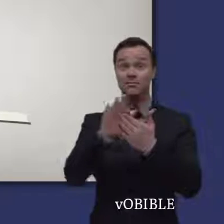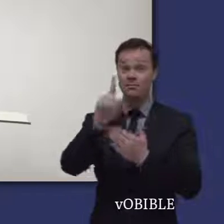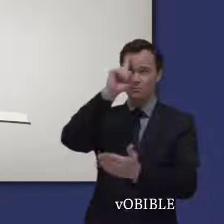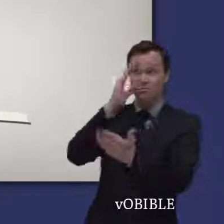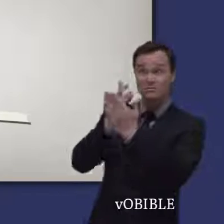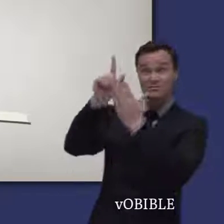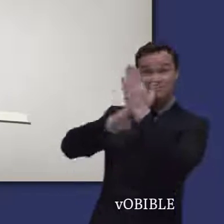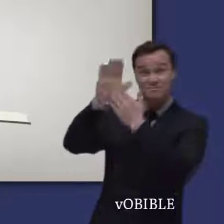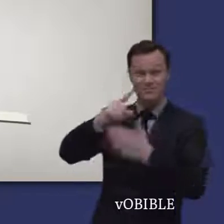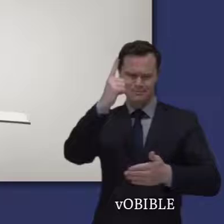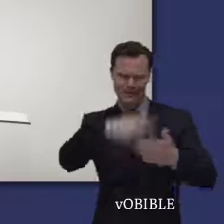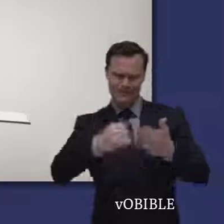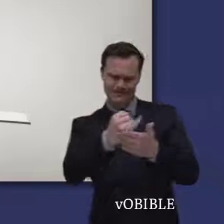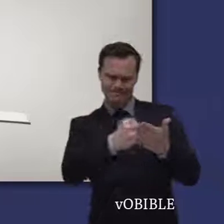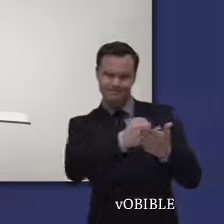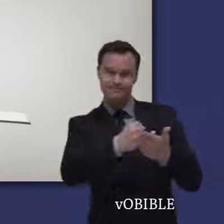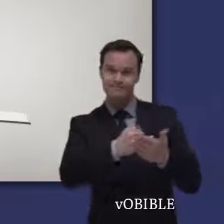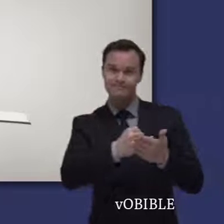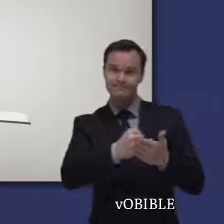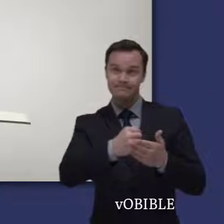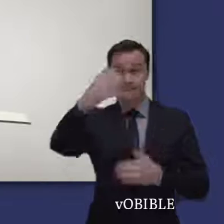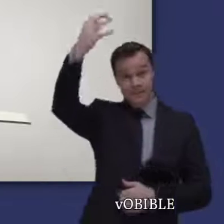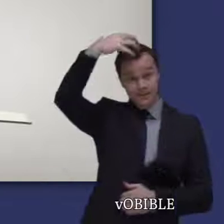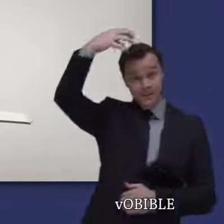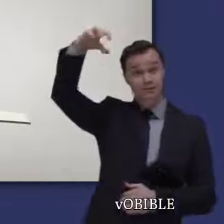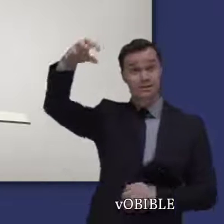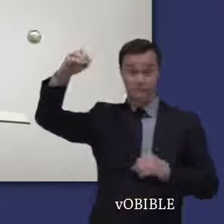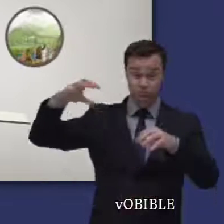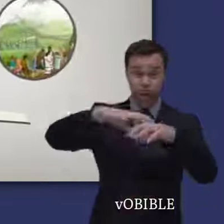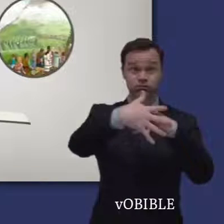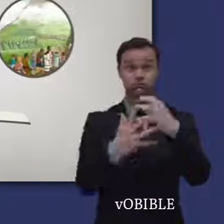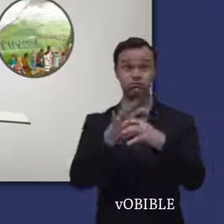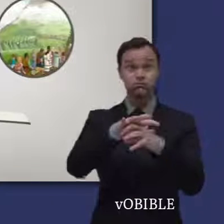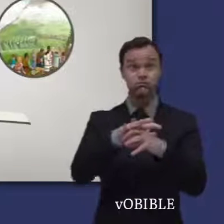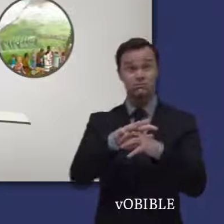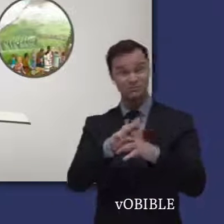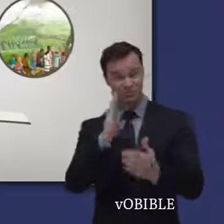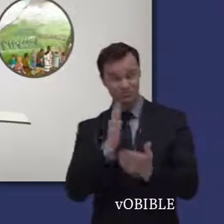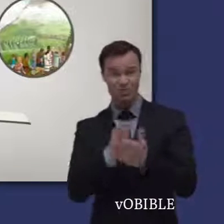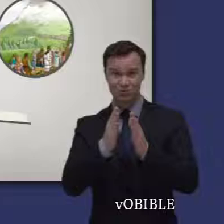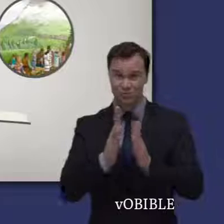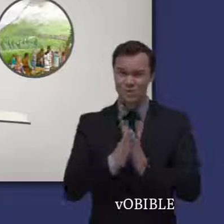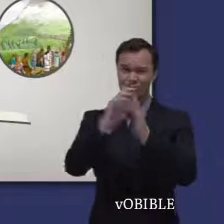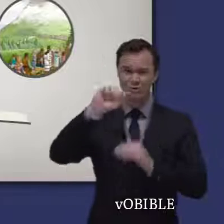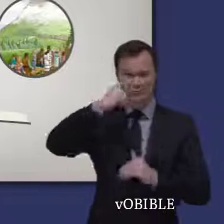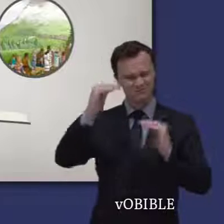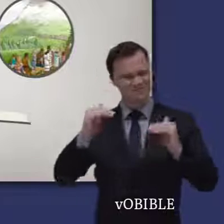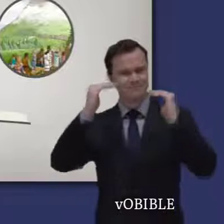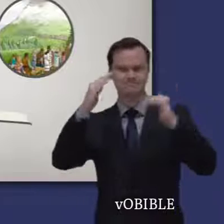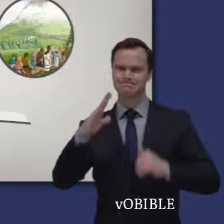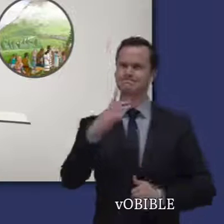how Micah trusts Jehovah to carry out judgment against the wicked, and how true worship will be restored to